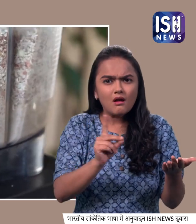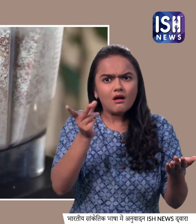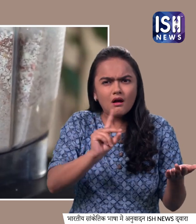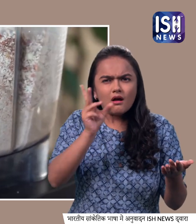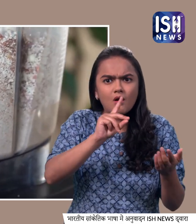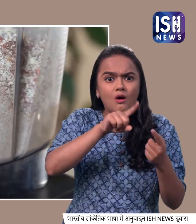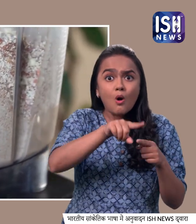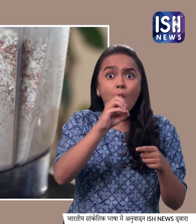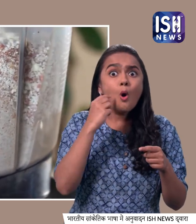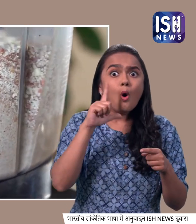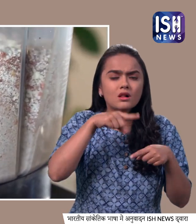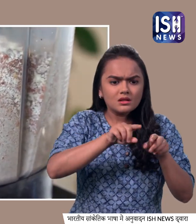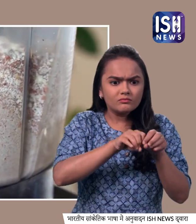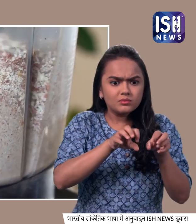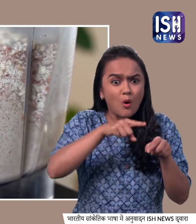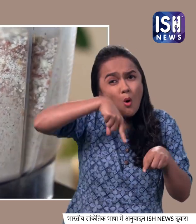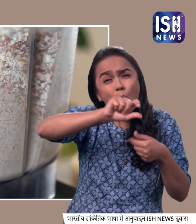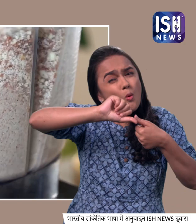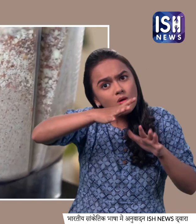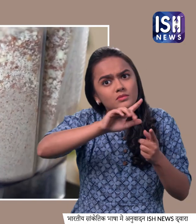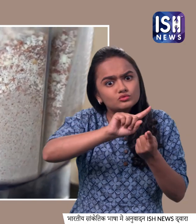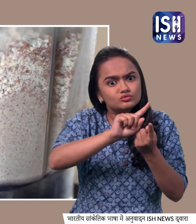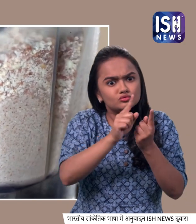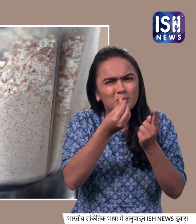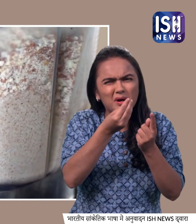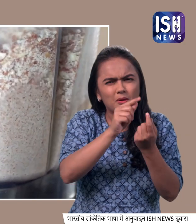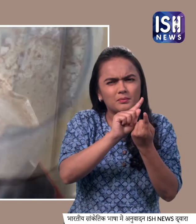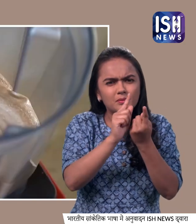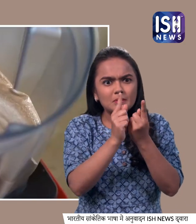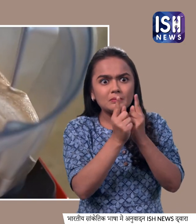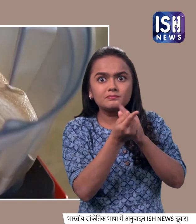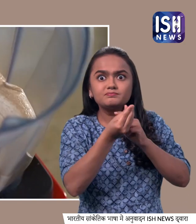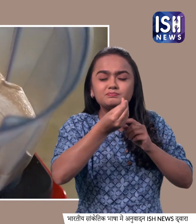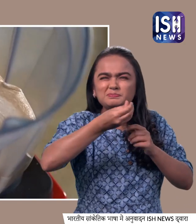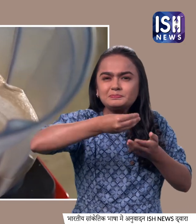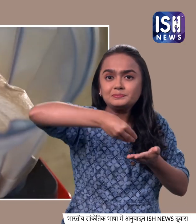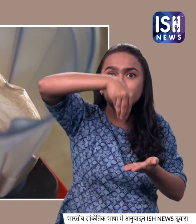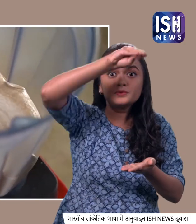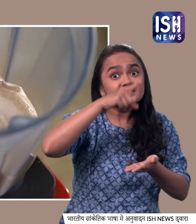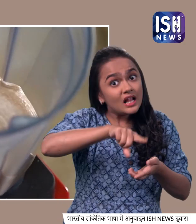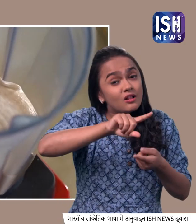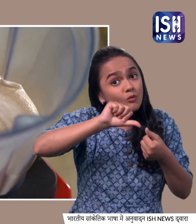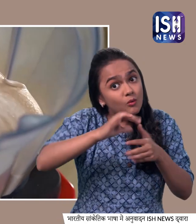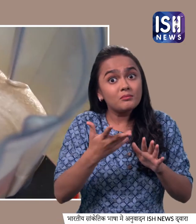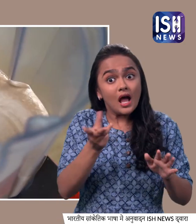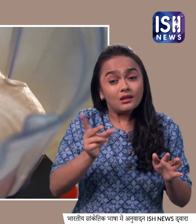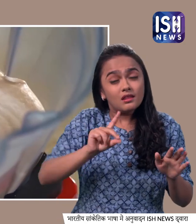this powder will release your oil. And slowly, this powder will be in the butter. It converted the Just keep eating.